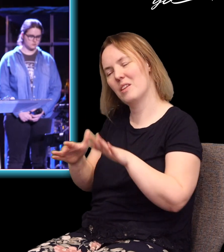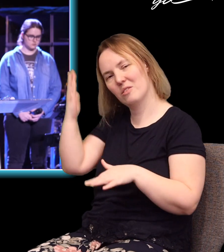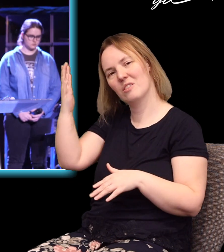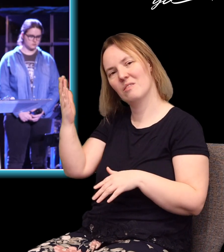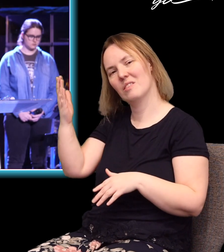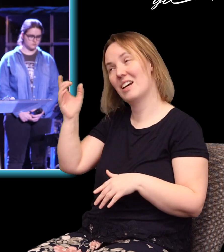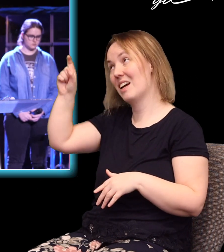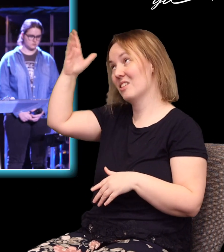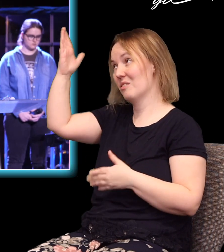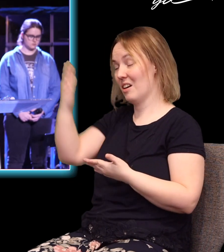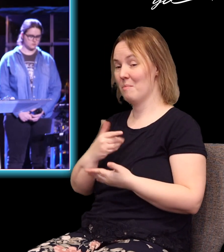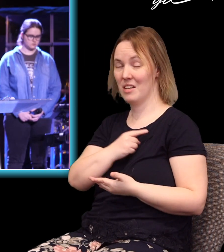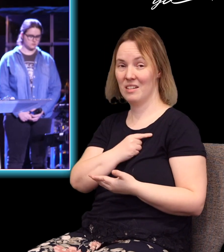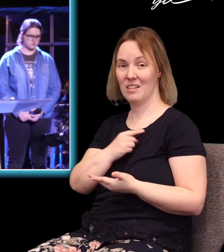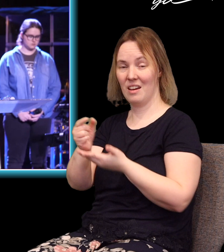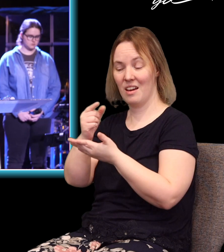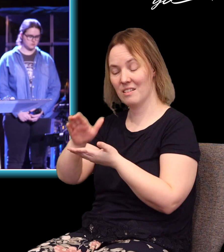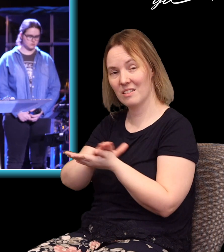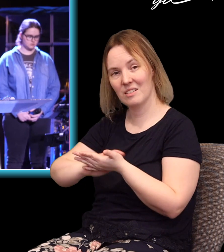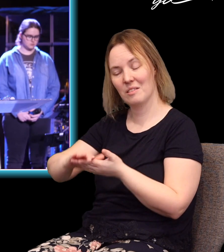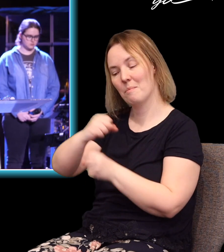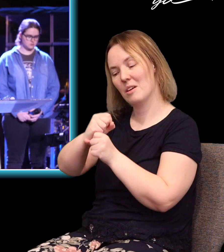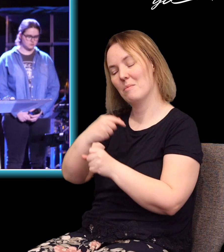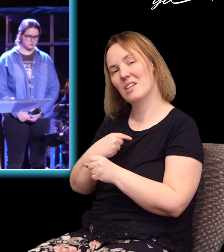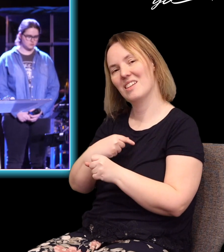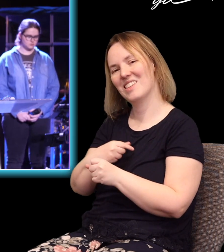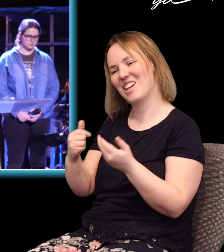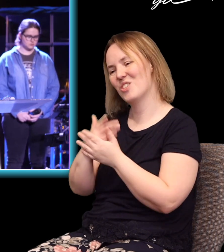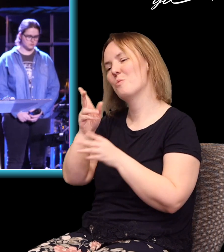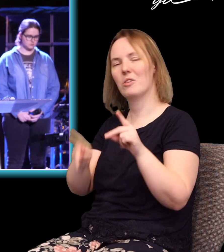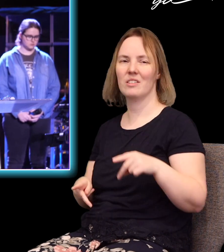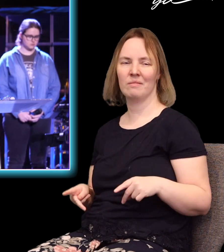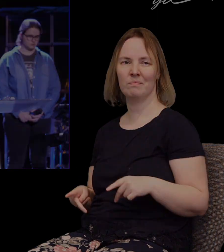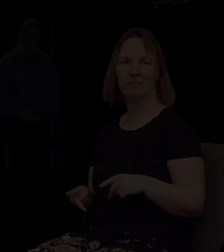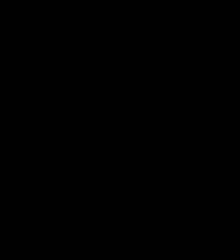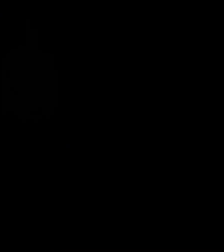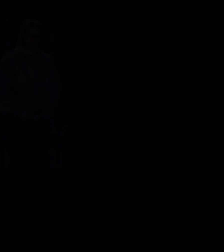to come in and cleanse me and make me that new person that they're talking about this morning.